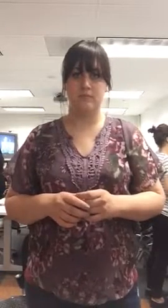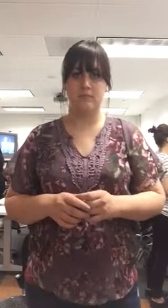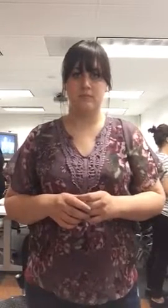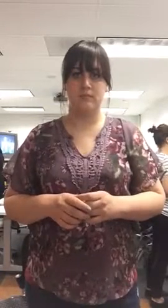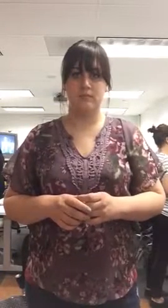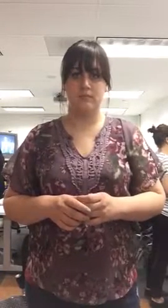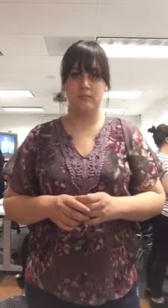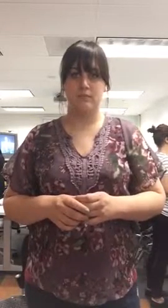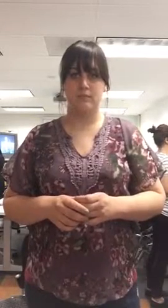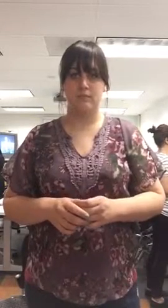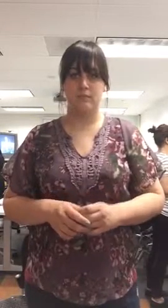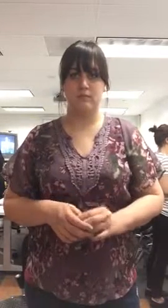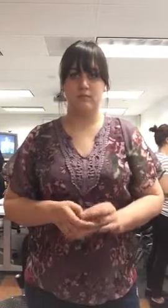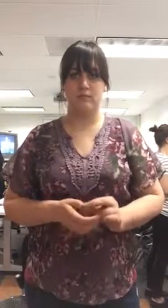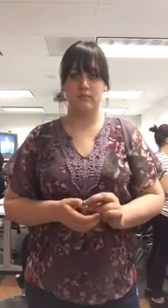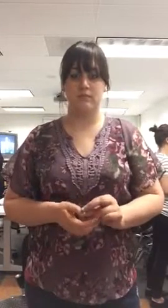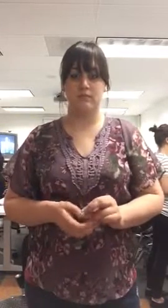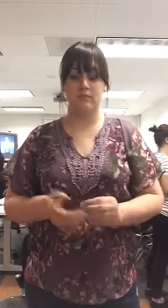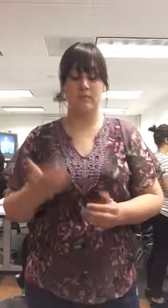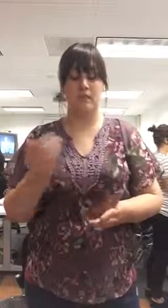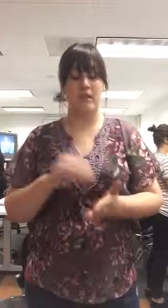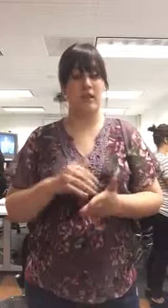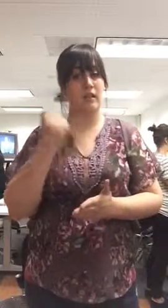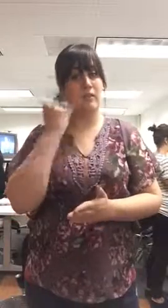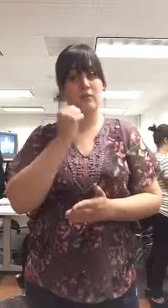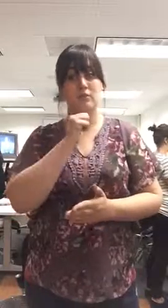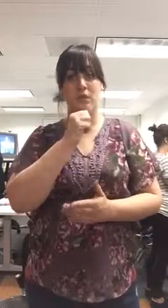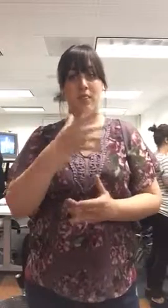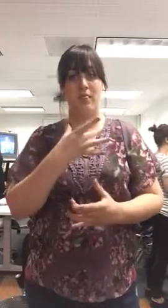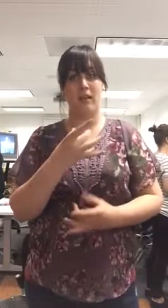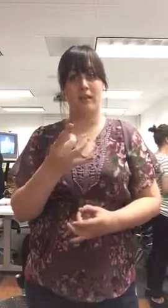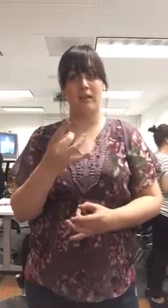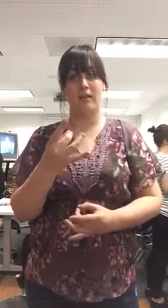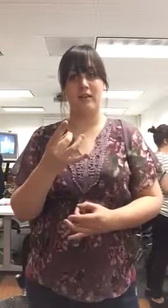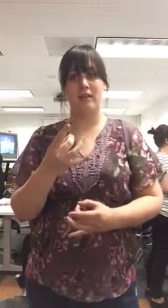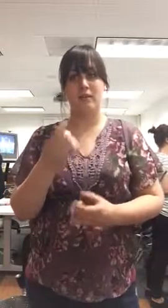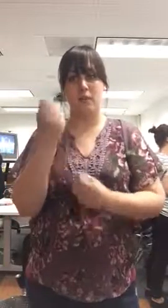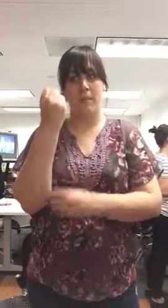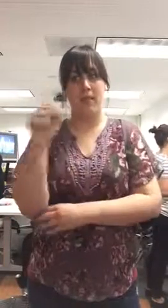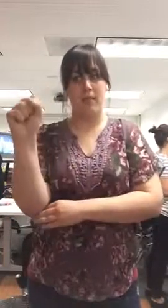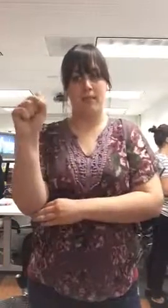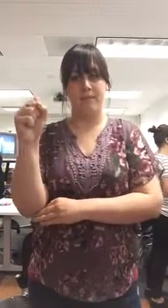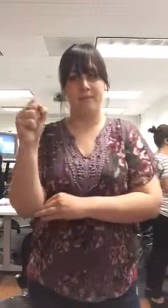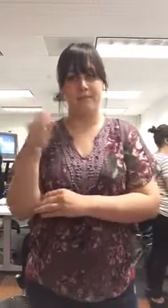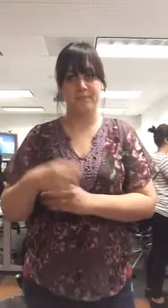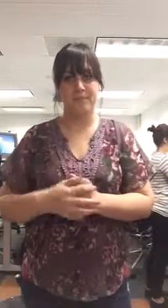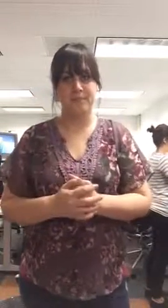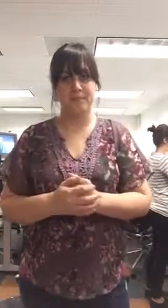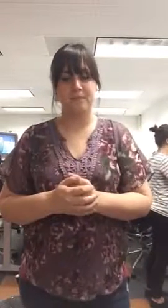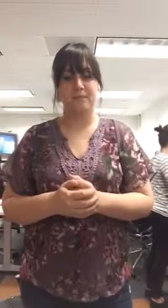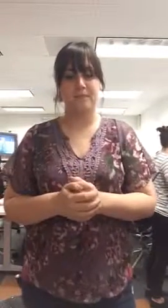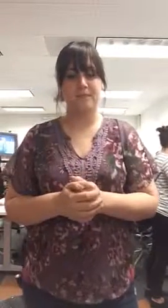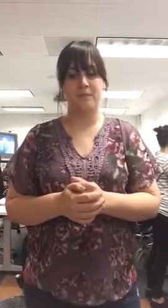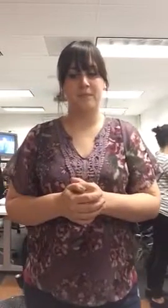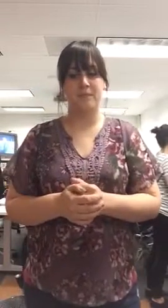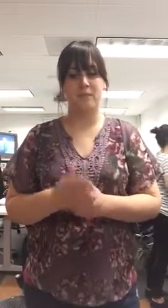But there again, you don't like it, try and rebel from us. So that relationship between Eastern Germany and Eastern Europe and the Soviet Union is